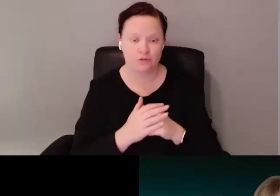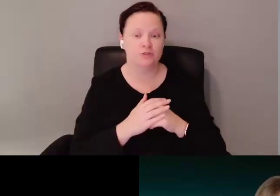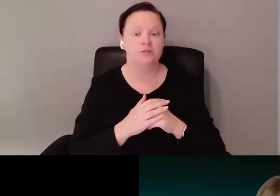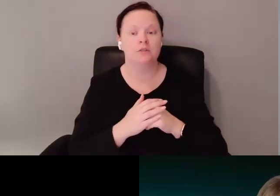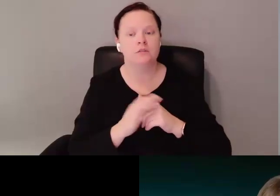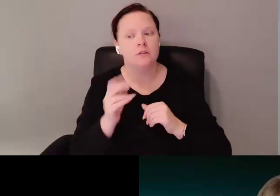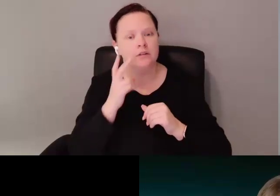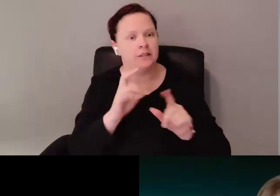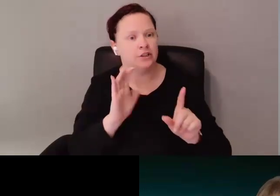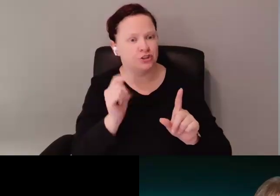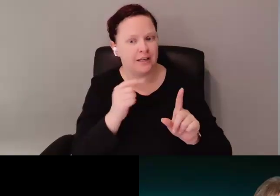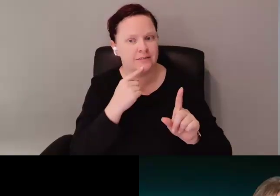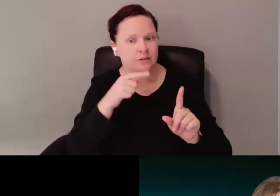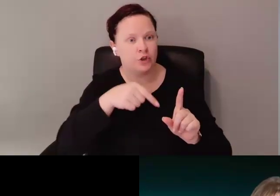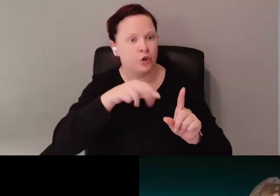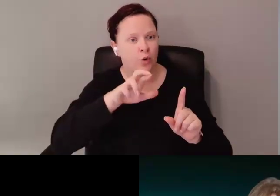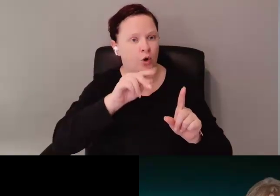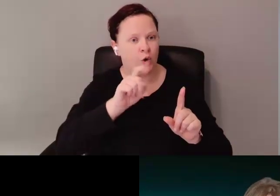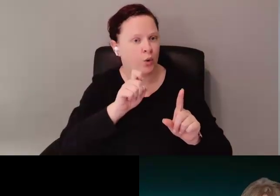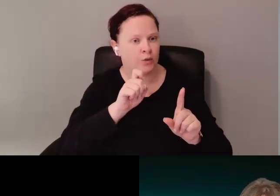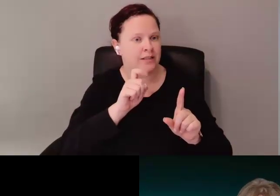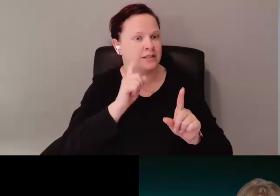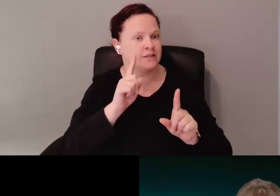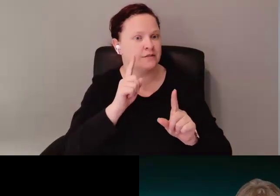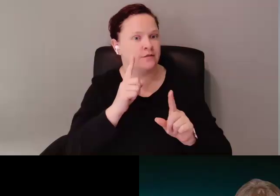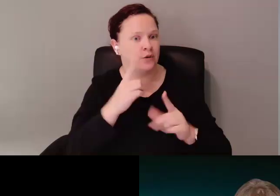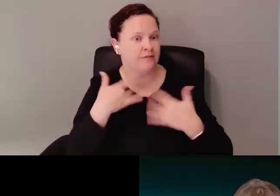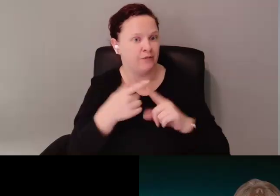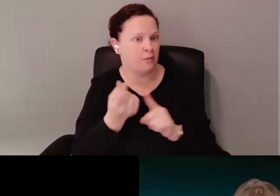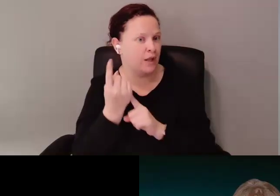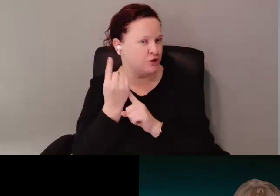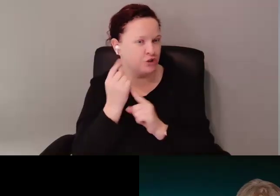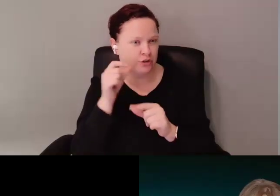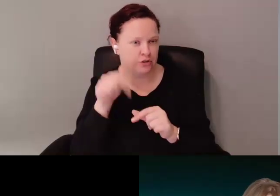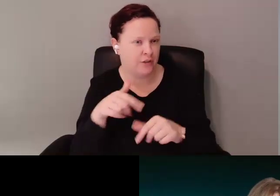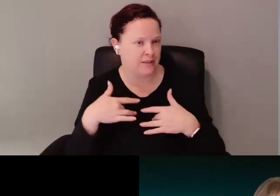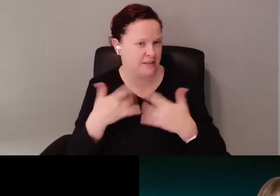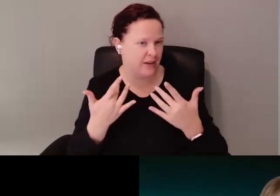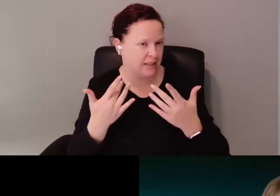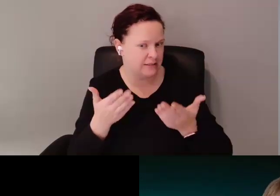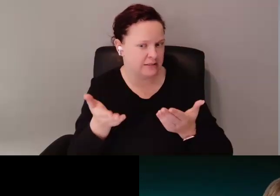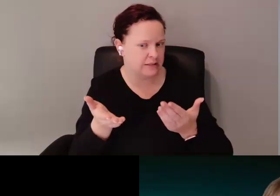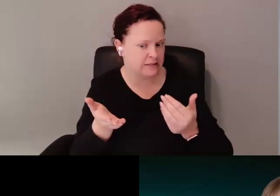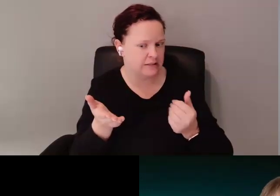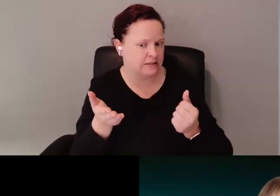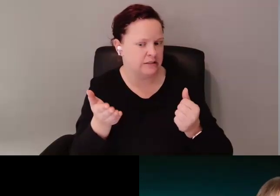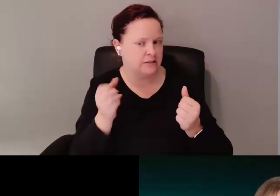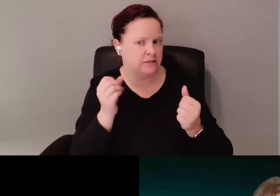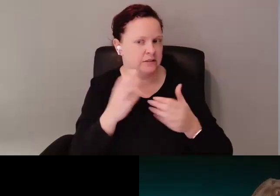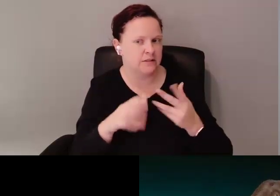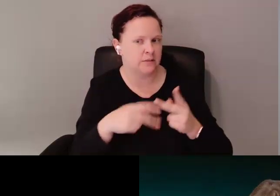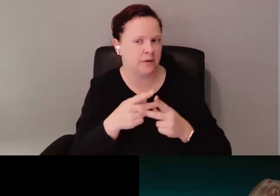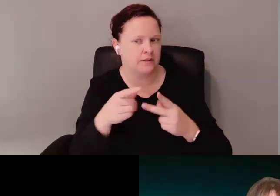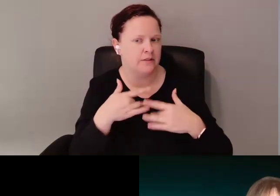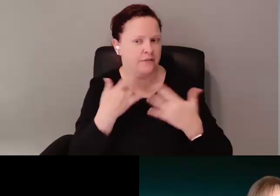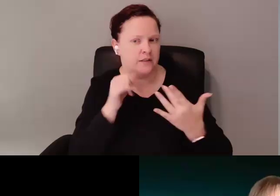showing in the chat that the QR code wasn't, it was for events last year and it wasn't for this event, or somehow this